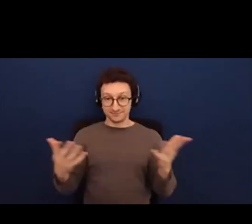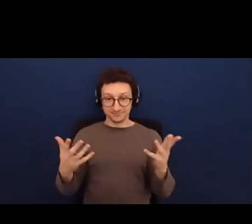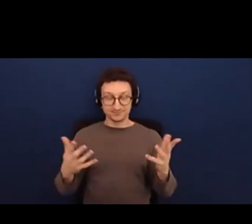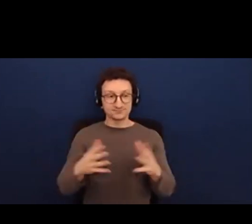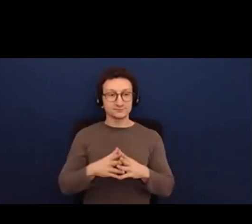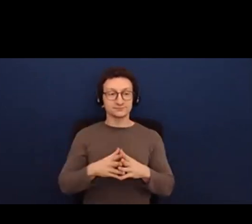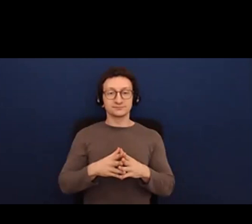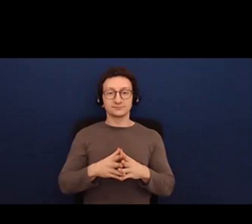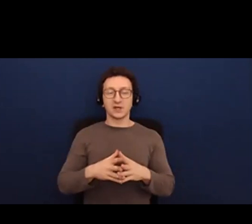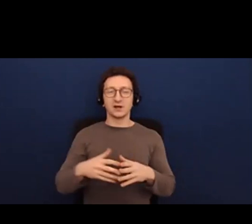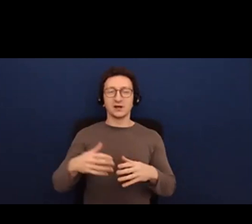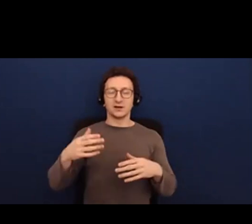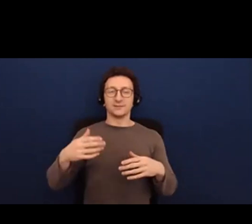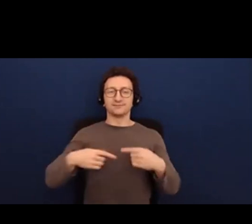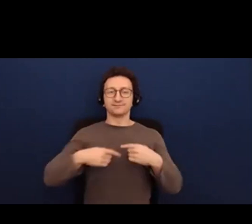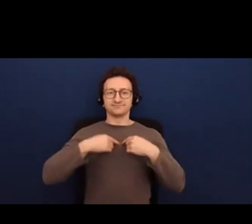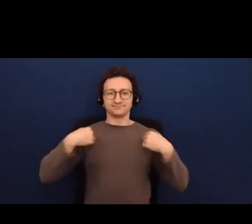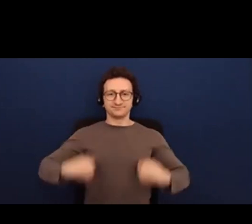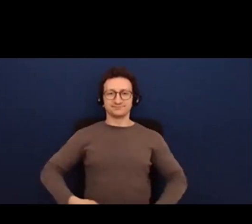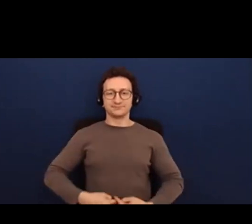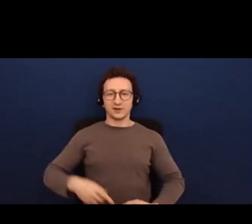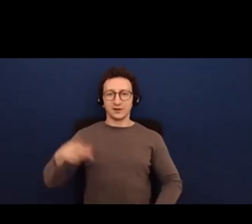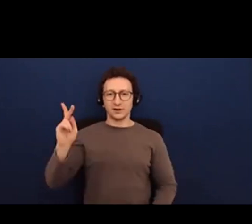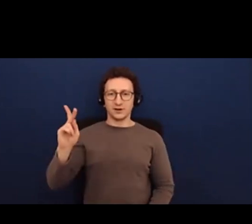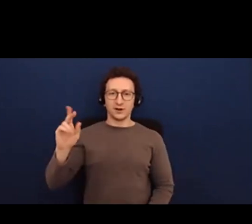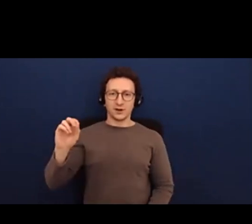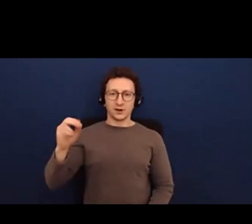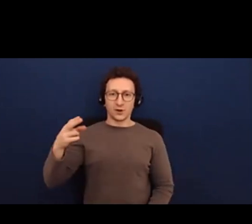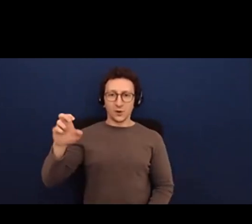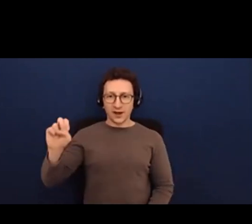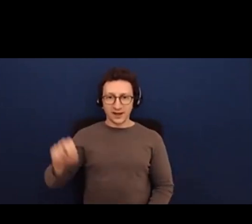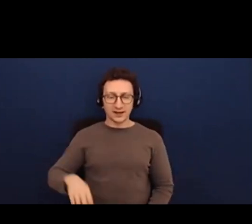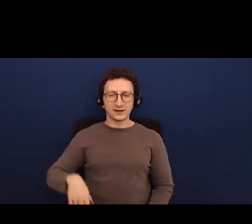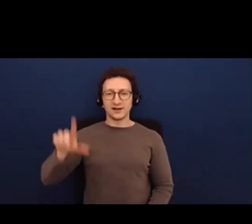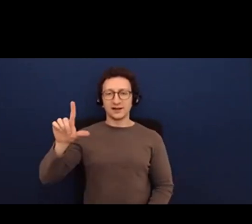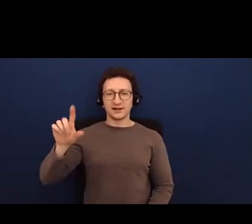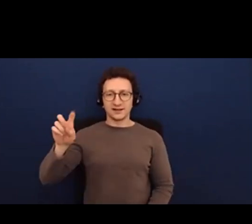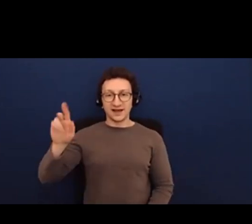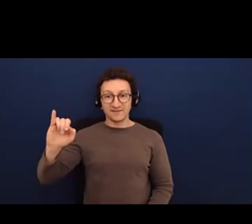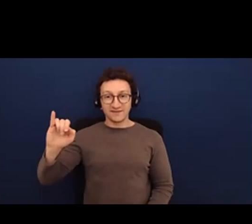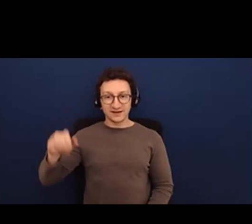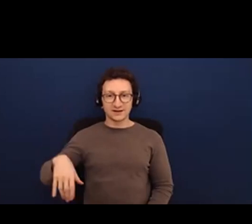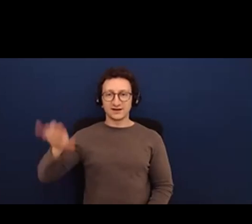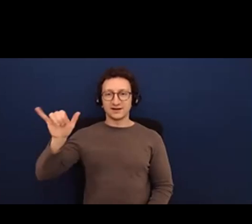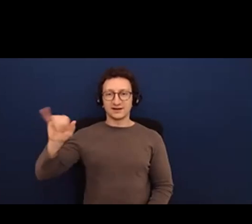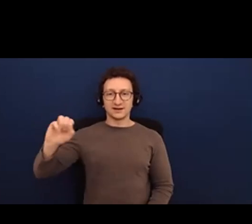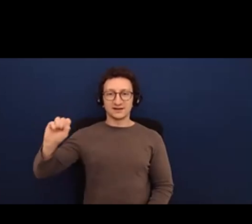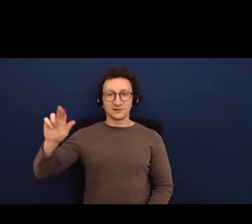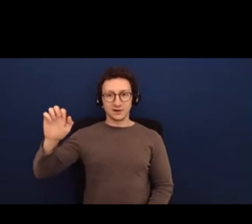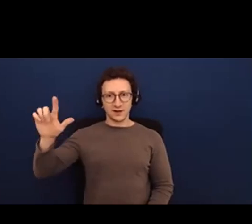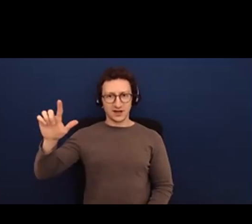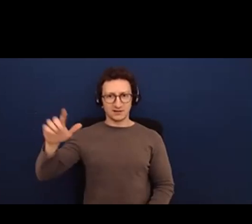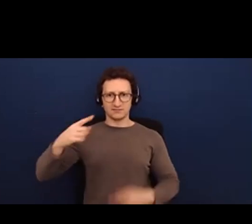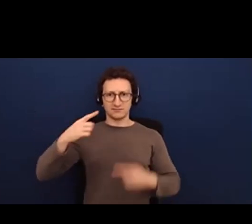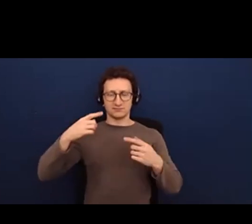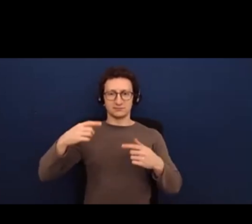of Kohen Levi in Yisrael in connection with the services and in connection with the privileges that